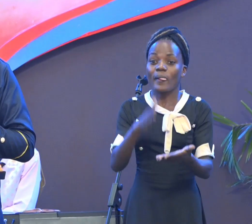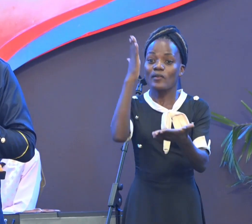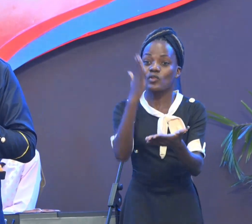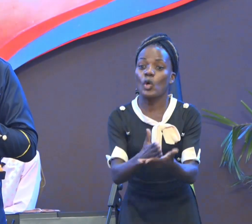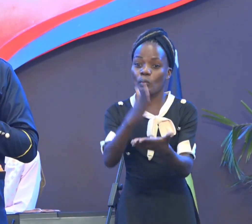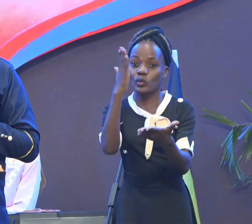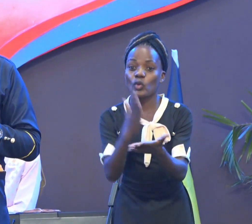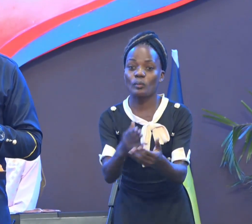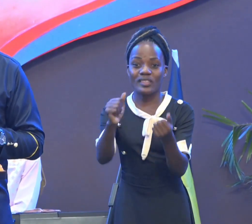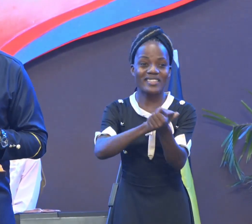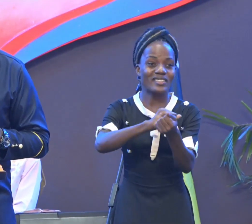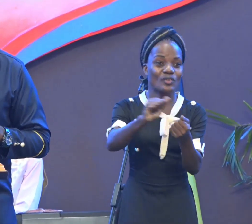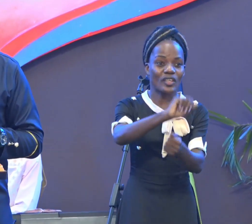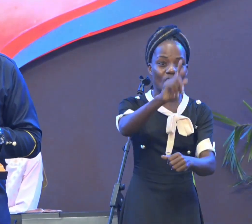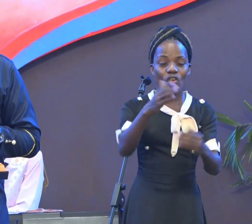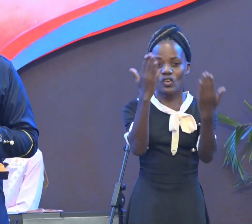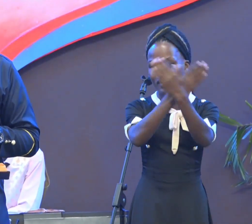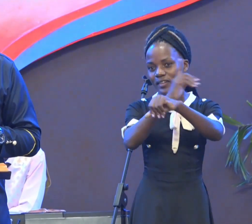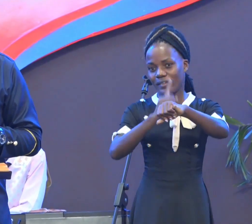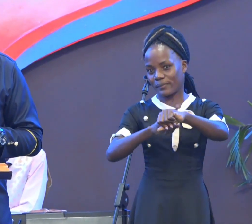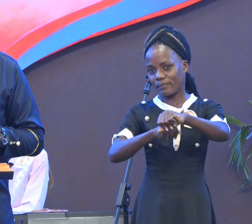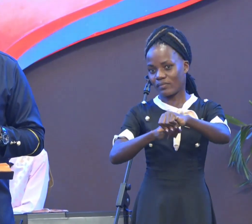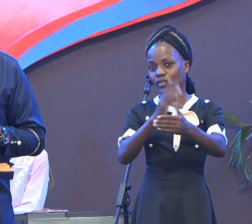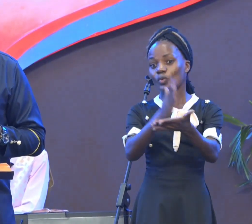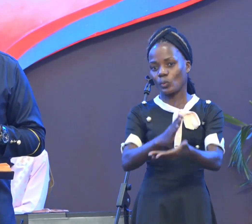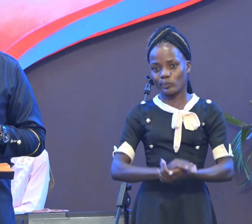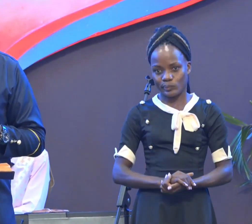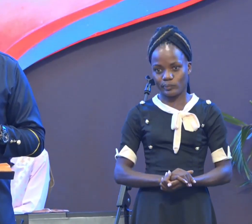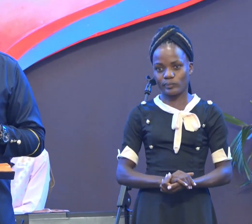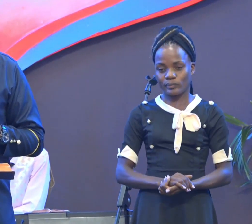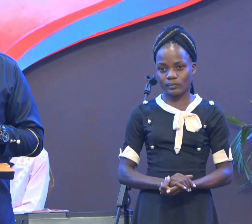marriage. Stop wasting your night time.